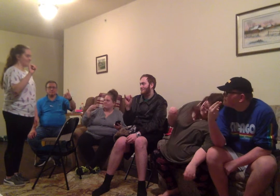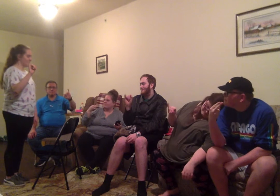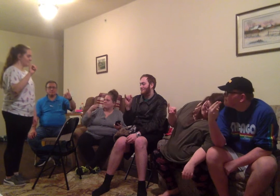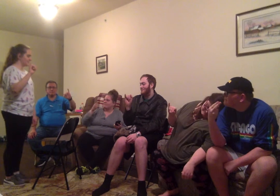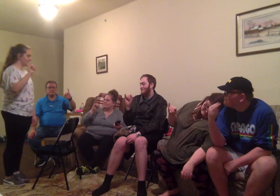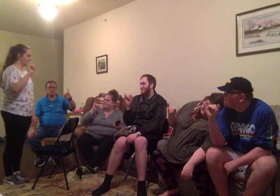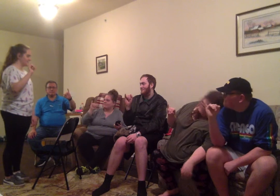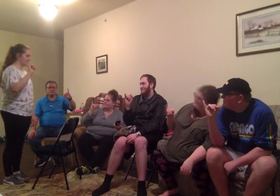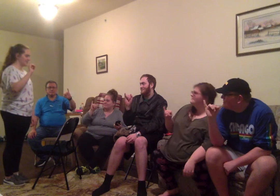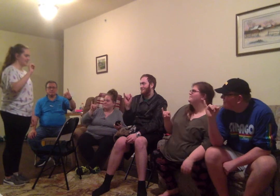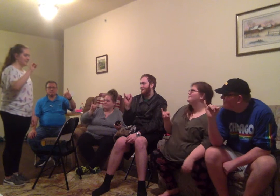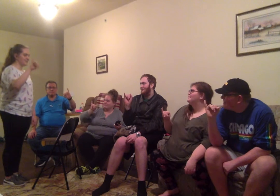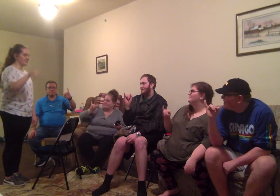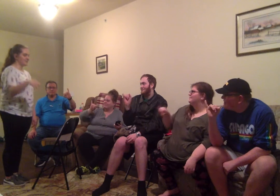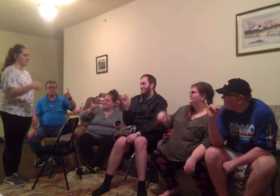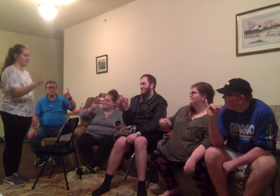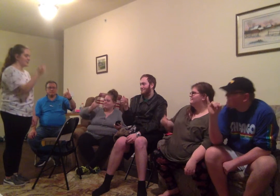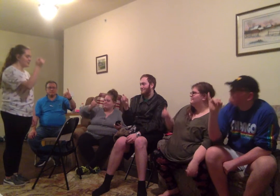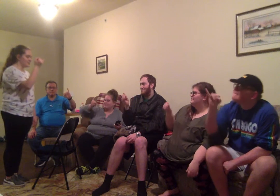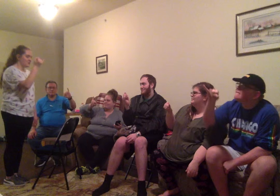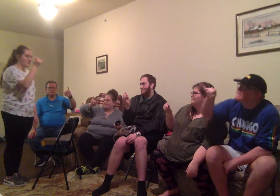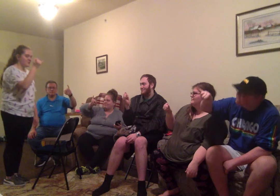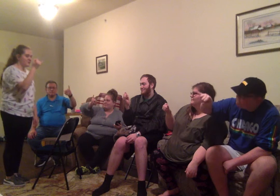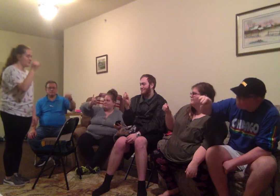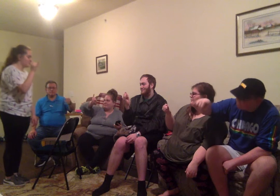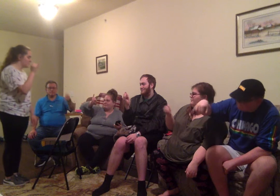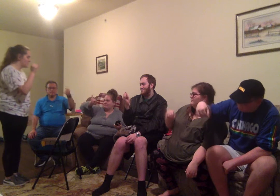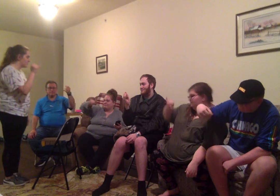I, and then J. You'll just draw a J with your pinky.